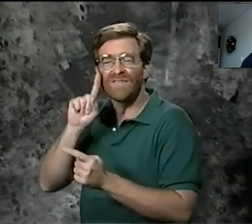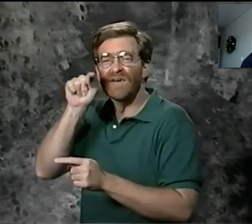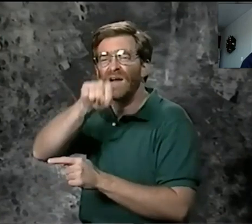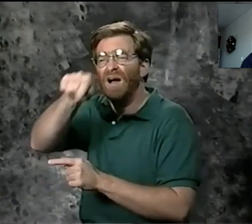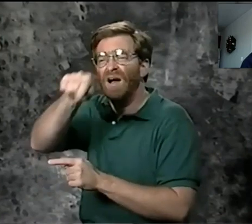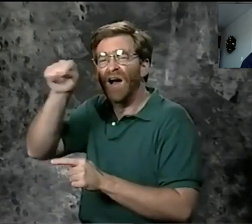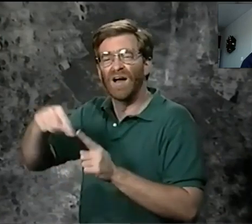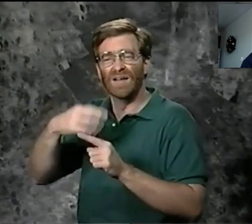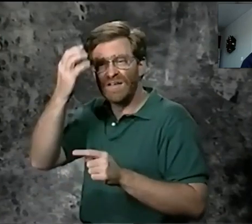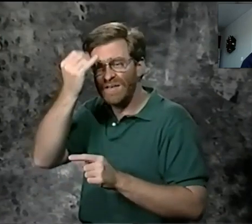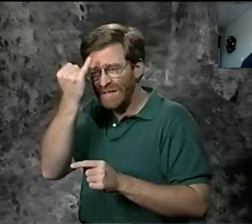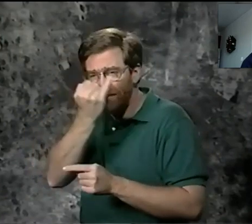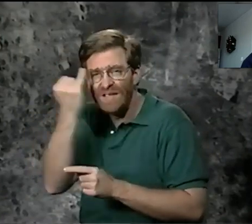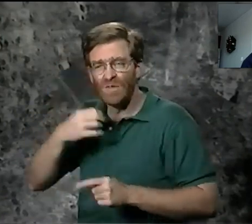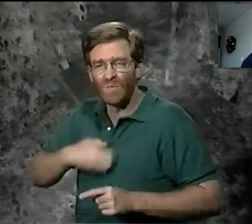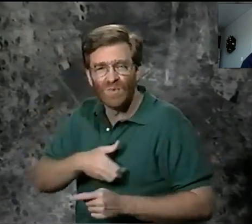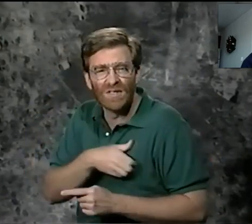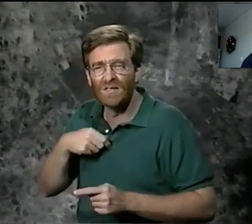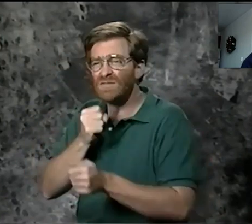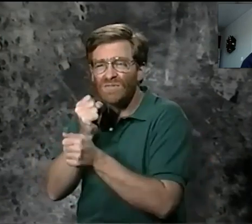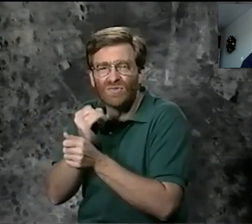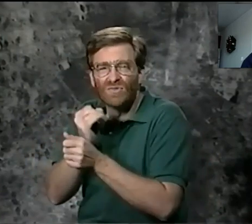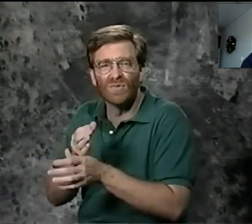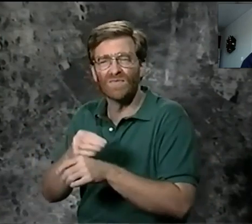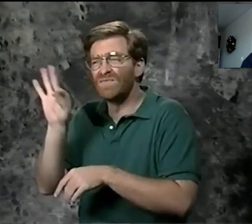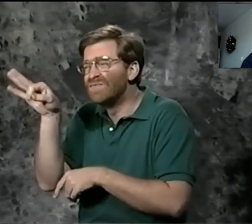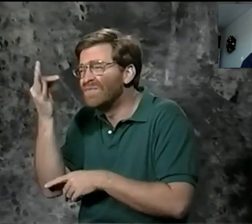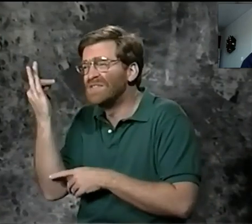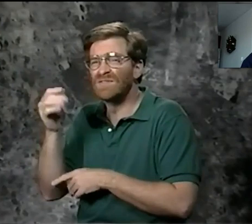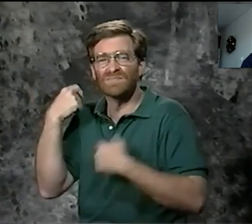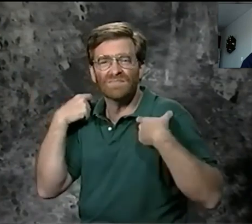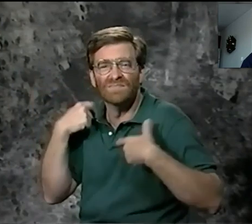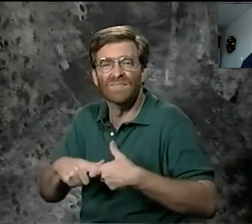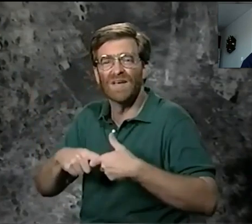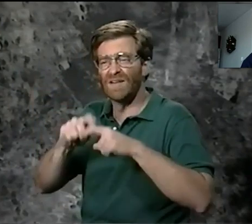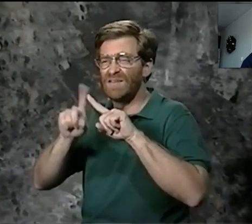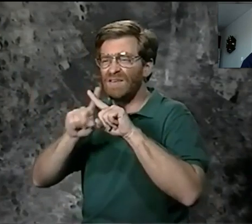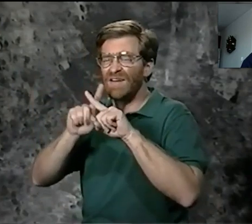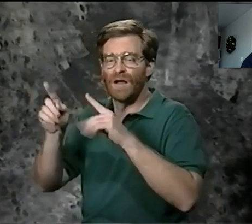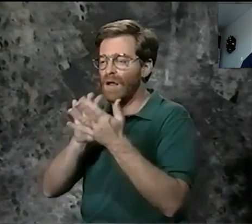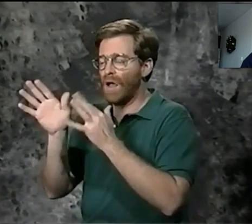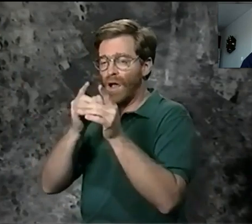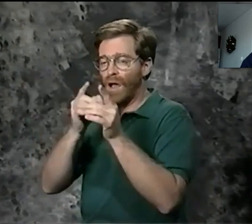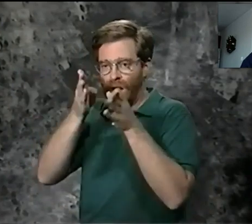But when we arrive, we're meeting so many people from Italy, Germany, all around.